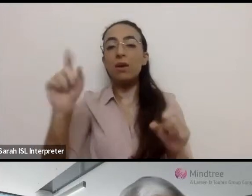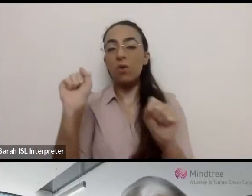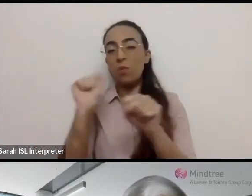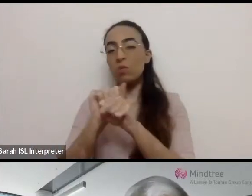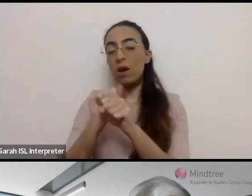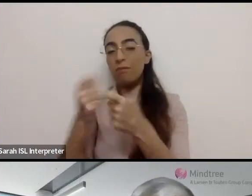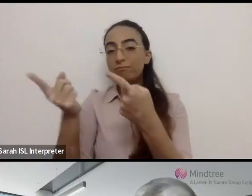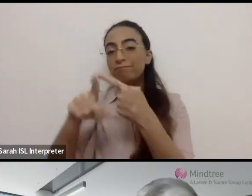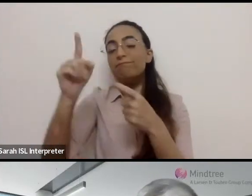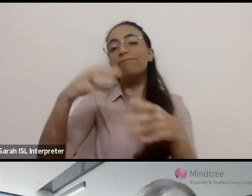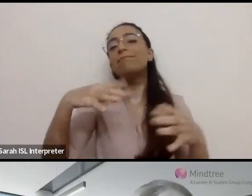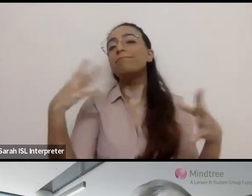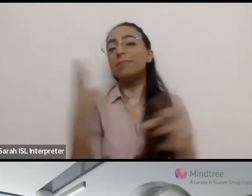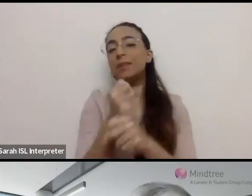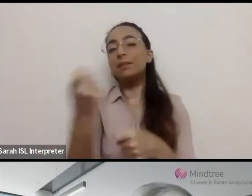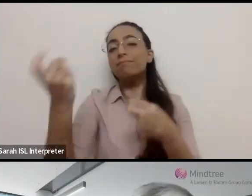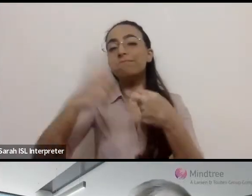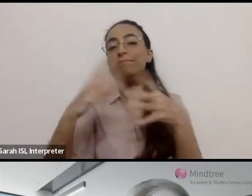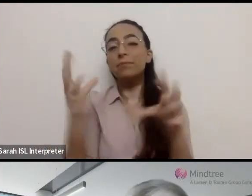exigency.